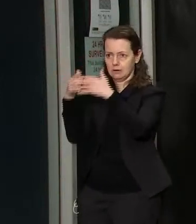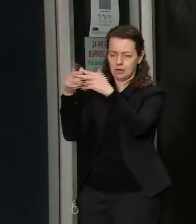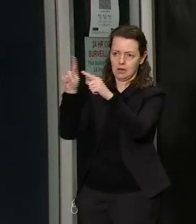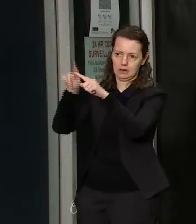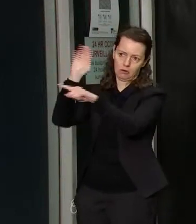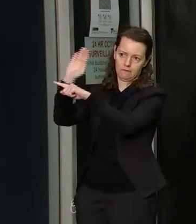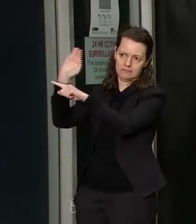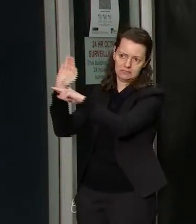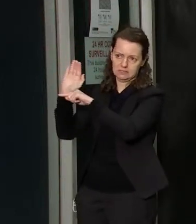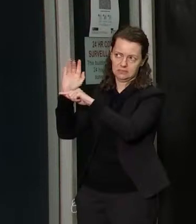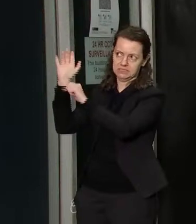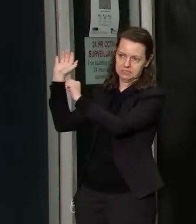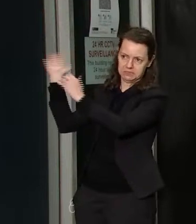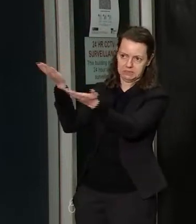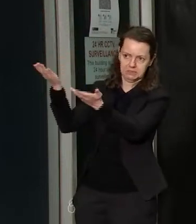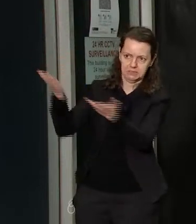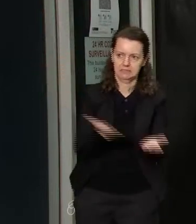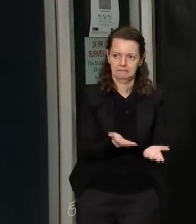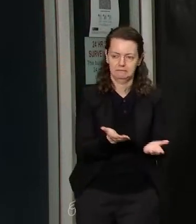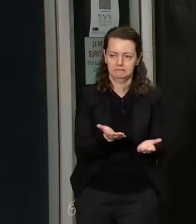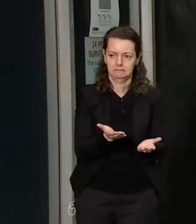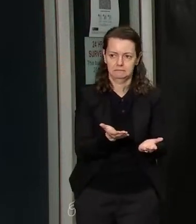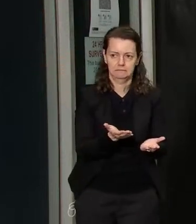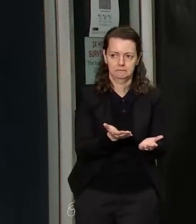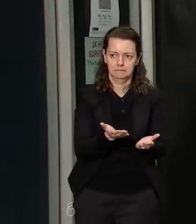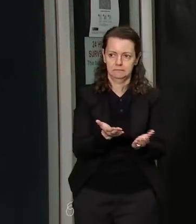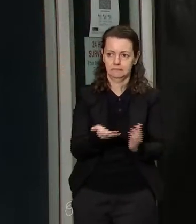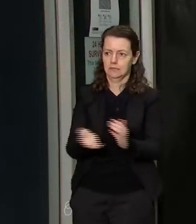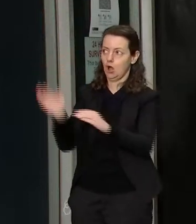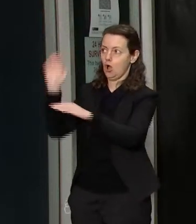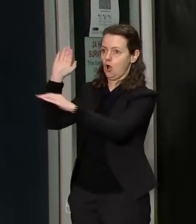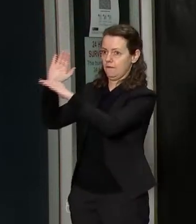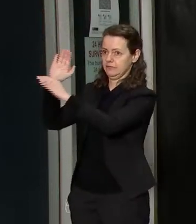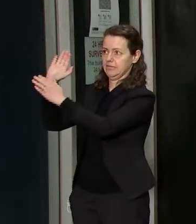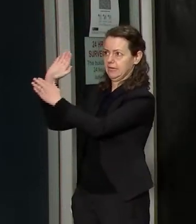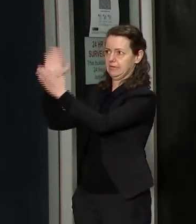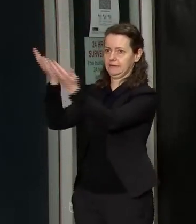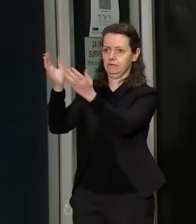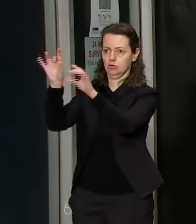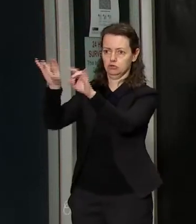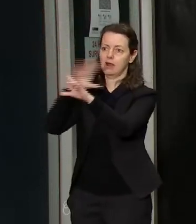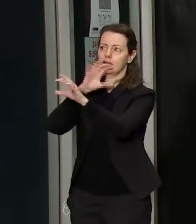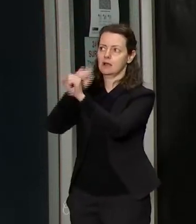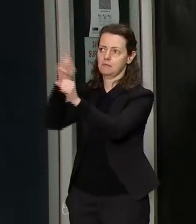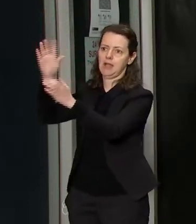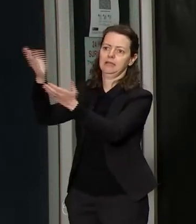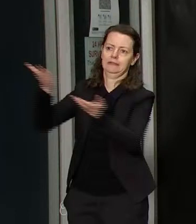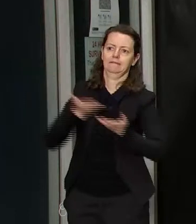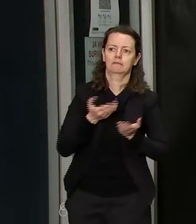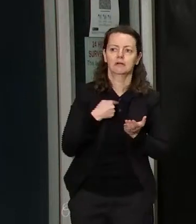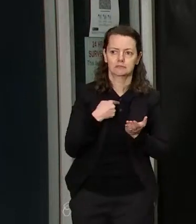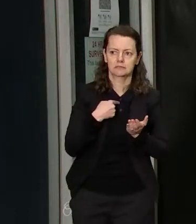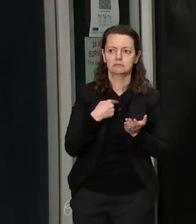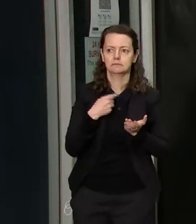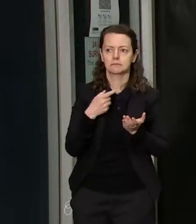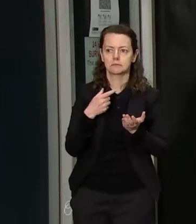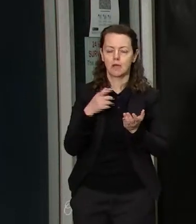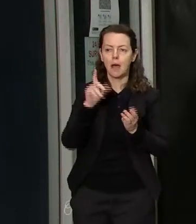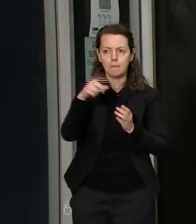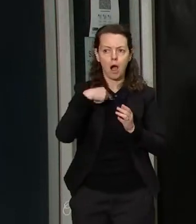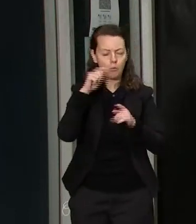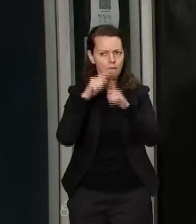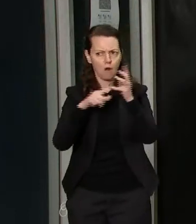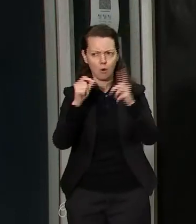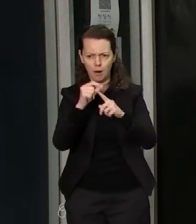the Commonwealth. I'll follow up that particular question in terms of do we